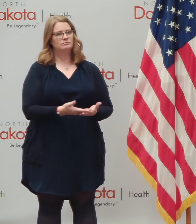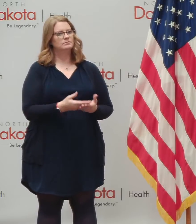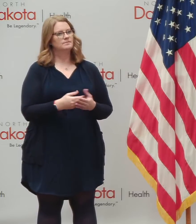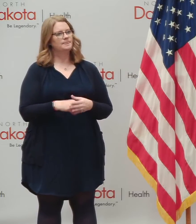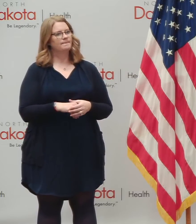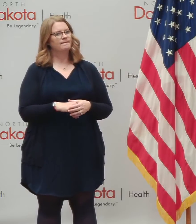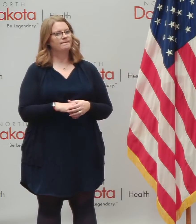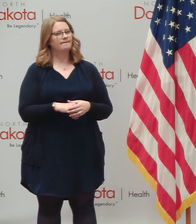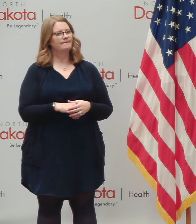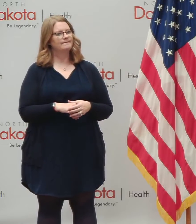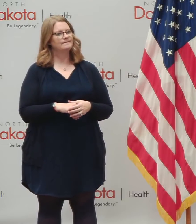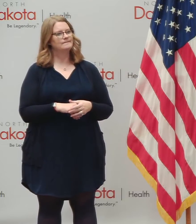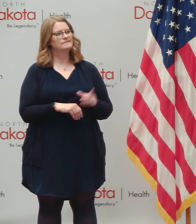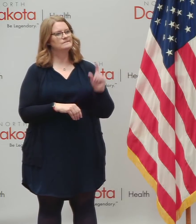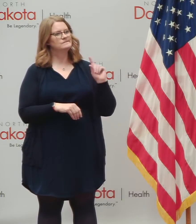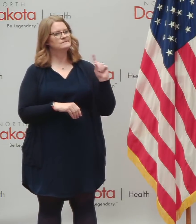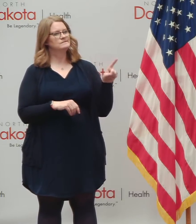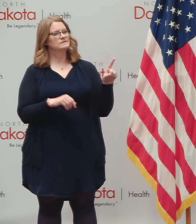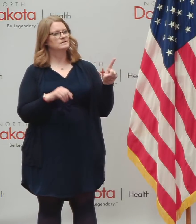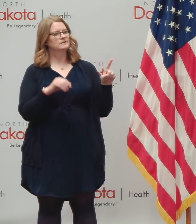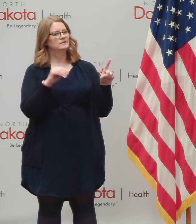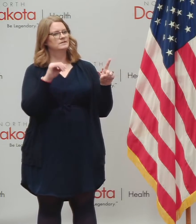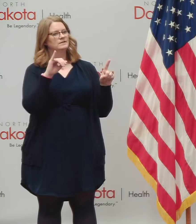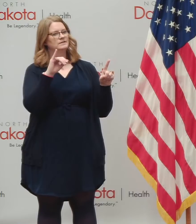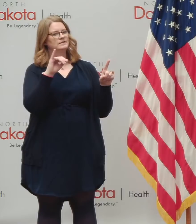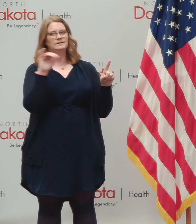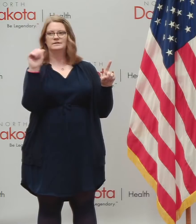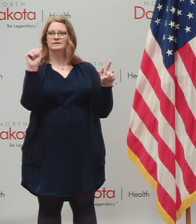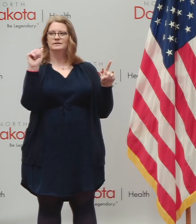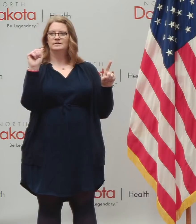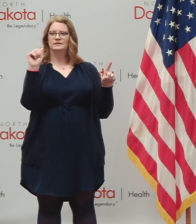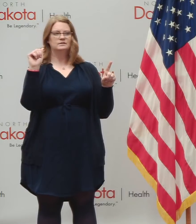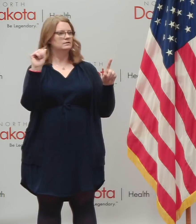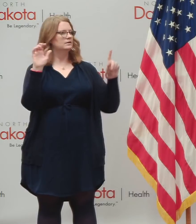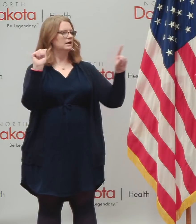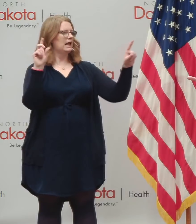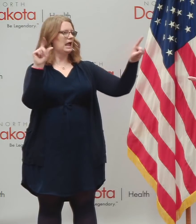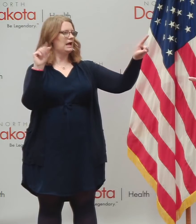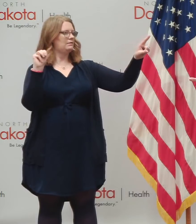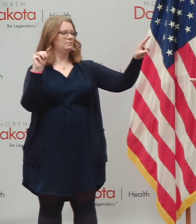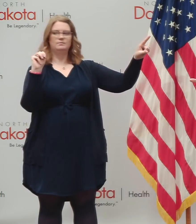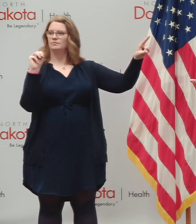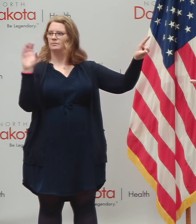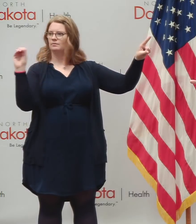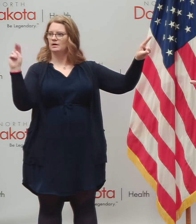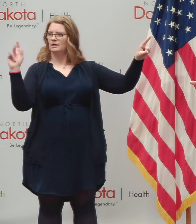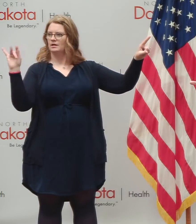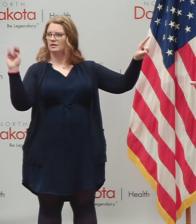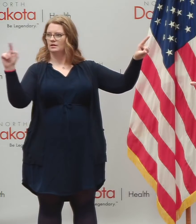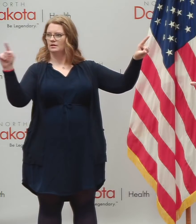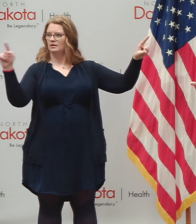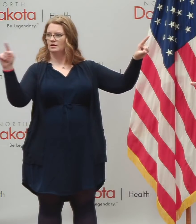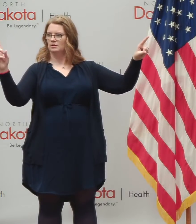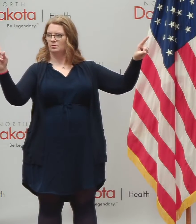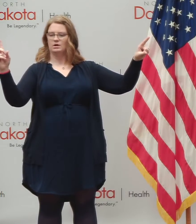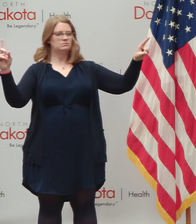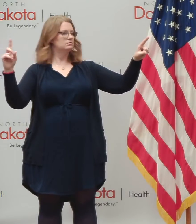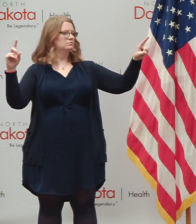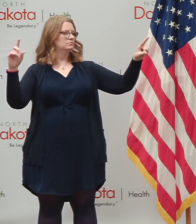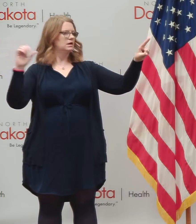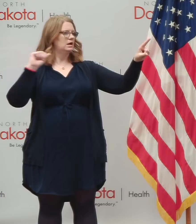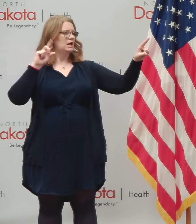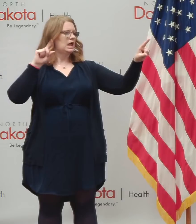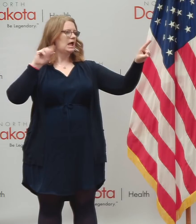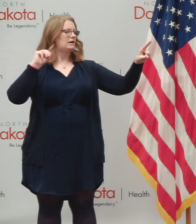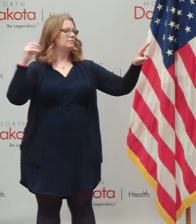got I'm going to go Adam, and then I haven't done online yet. I did one. Okay, I'm going to